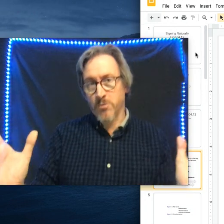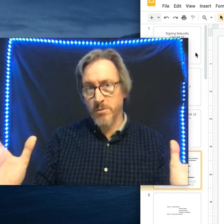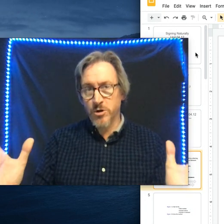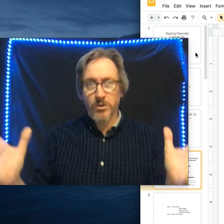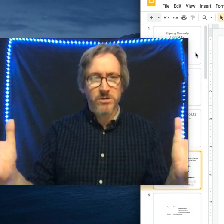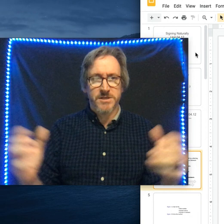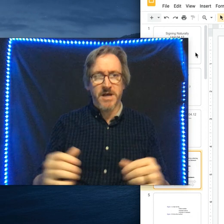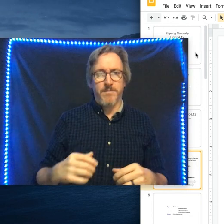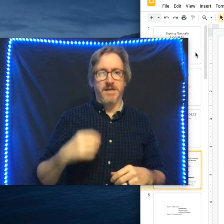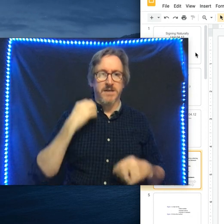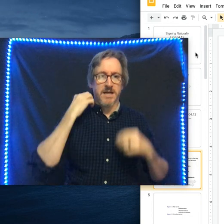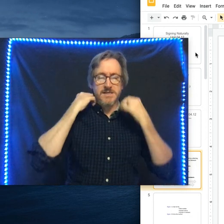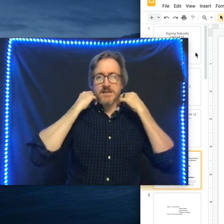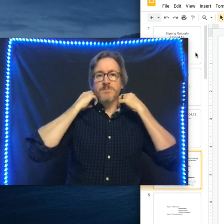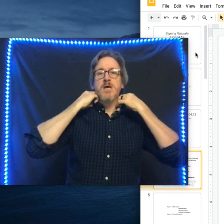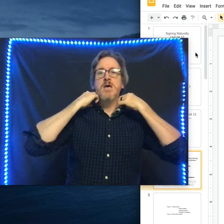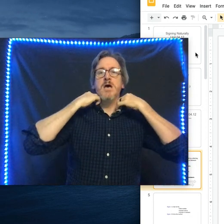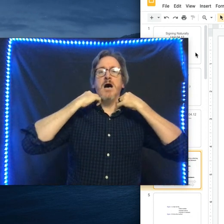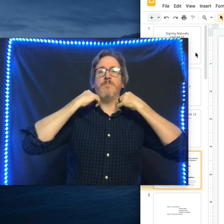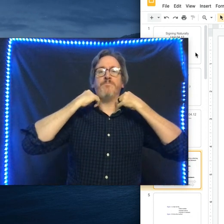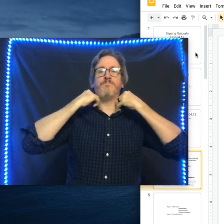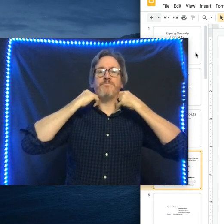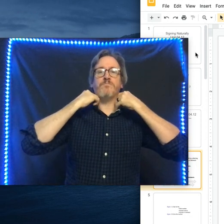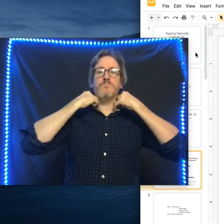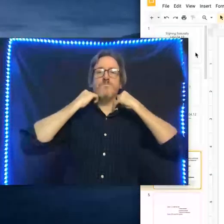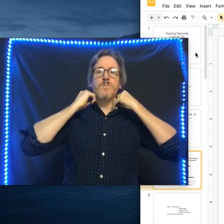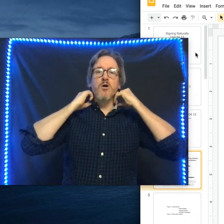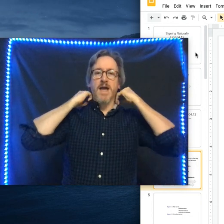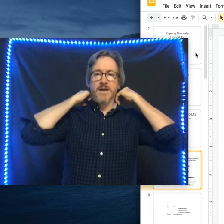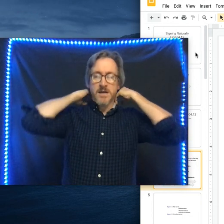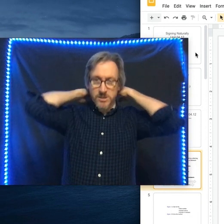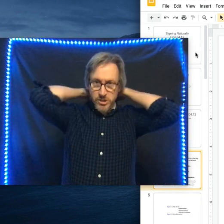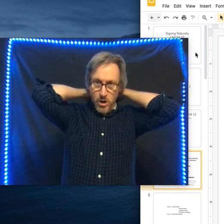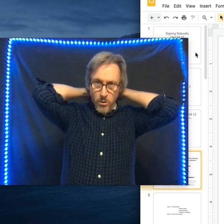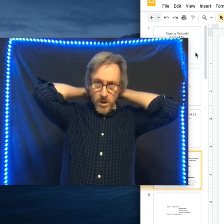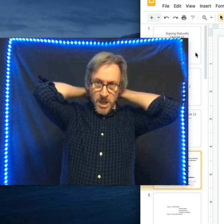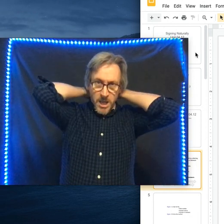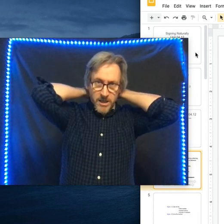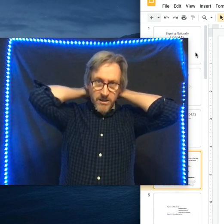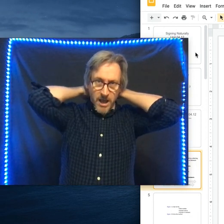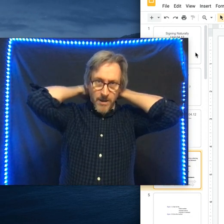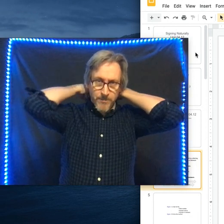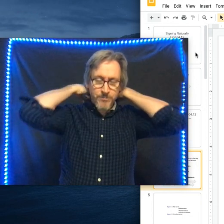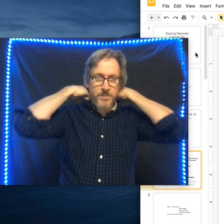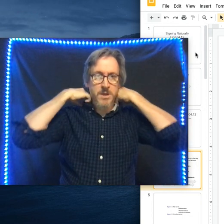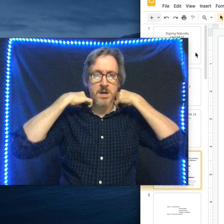familiar with your Roman numerals, that makes a lot of sense. Okay, so